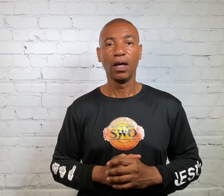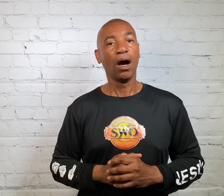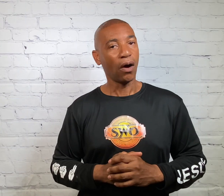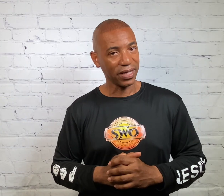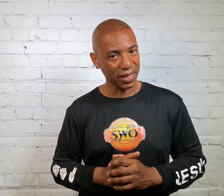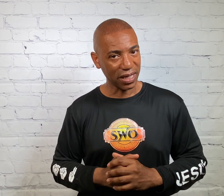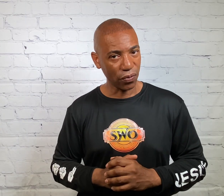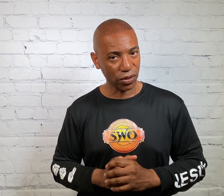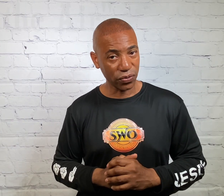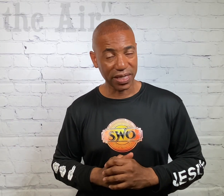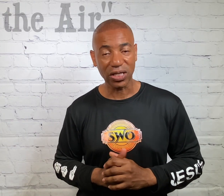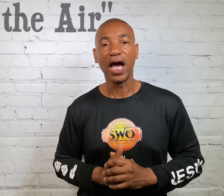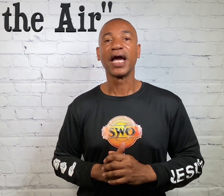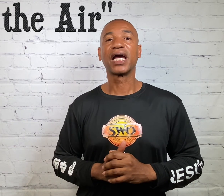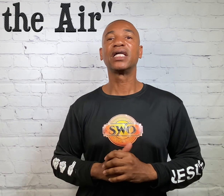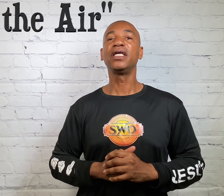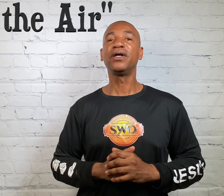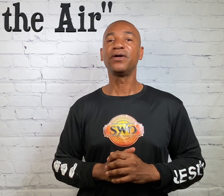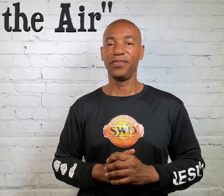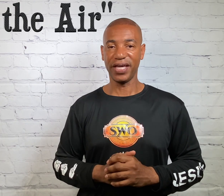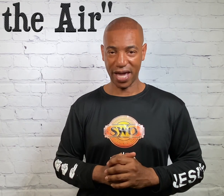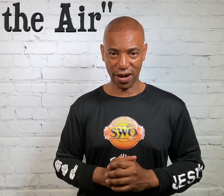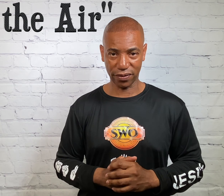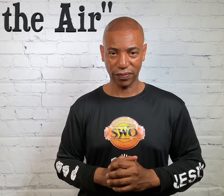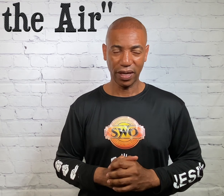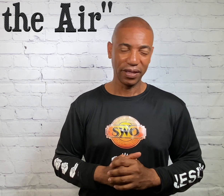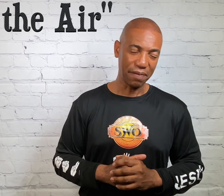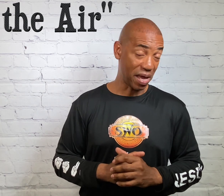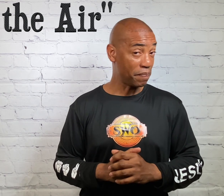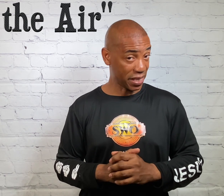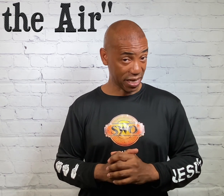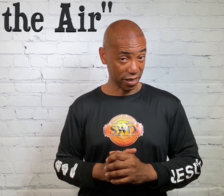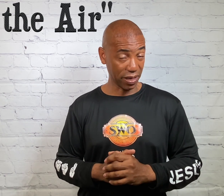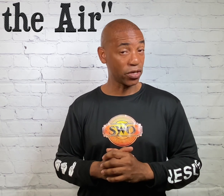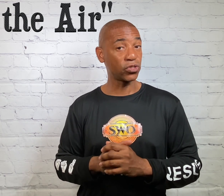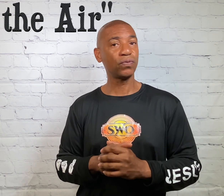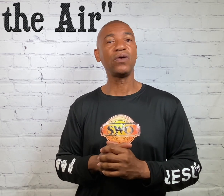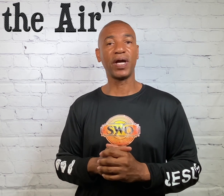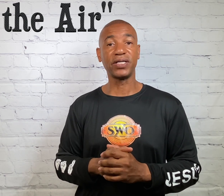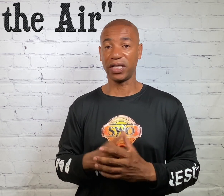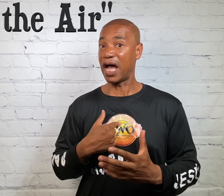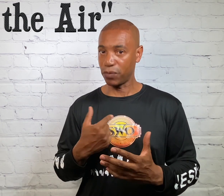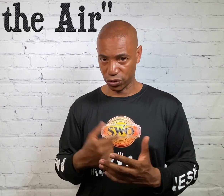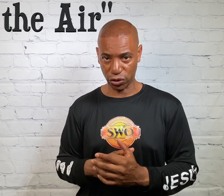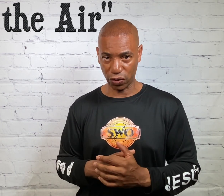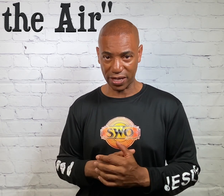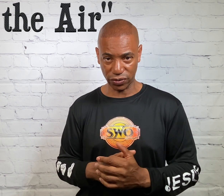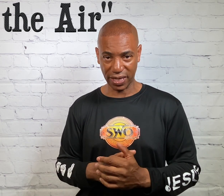All right, the next sign we're going to do is clear the air. That may be an idiom, and there's 3 ways that I'm going to show you how to do that.